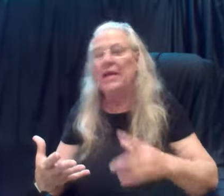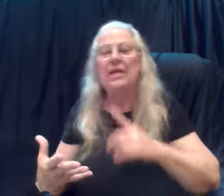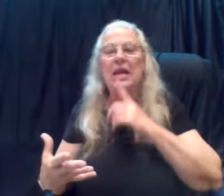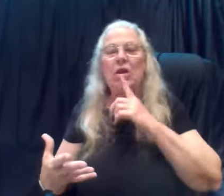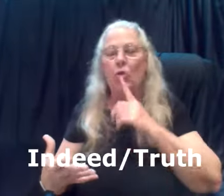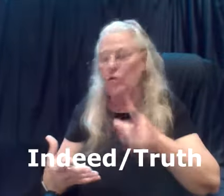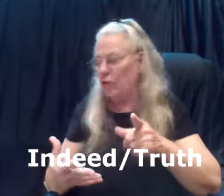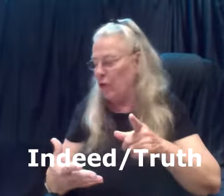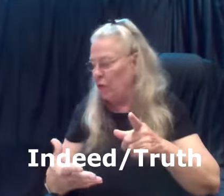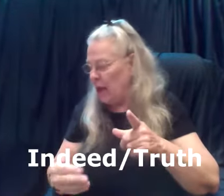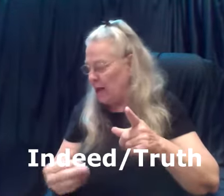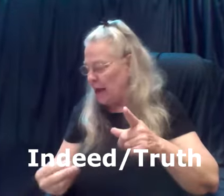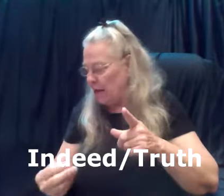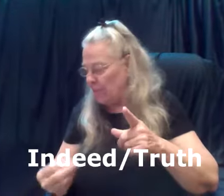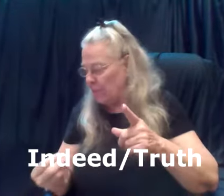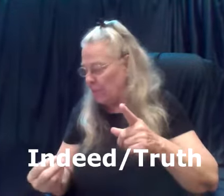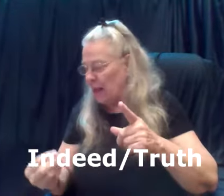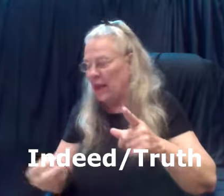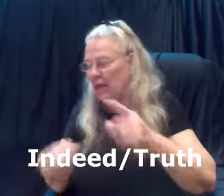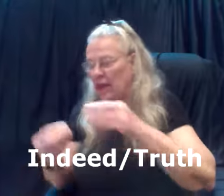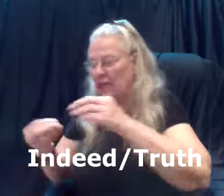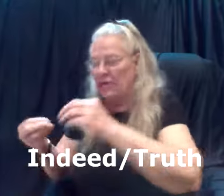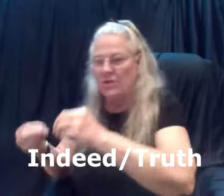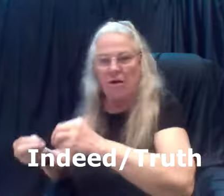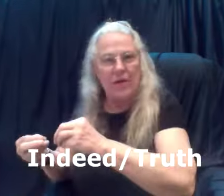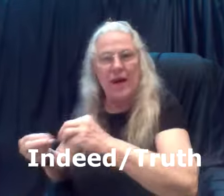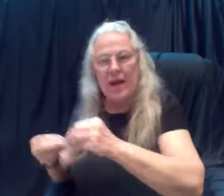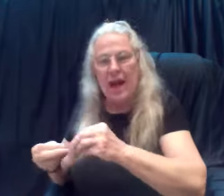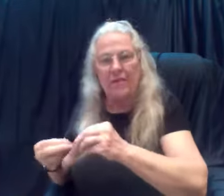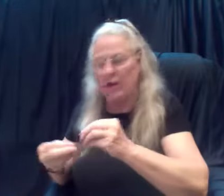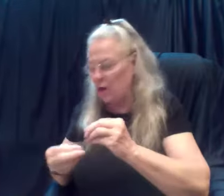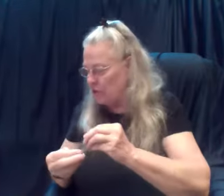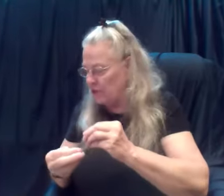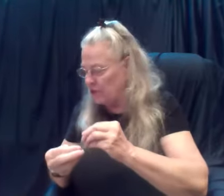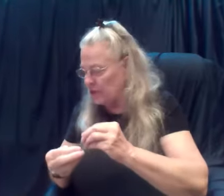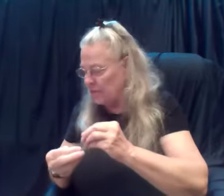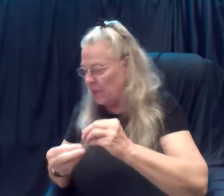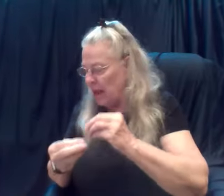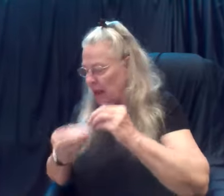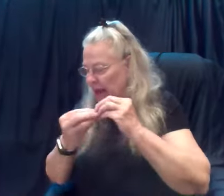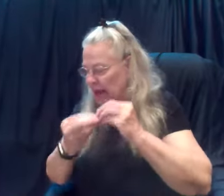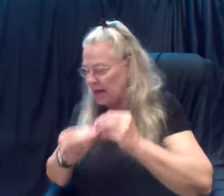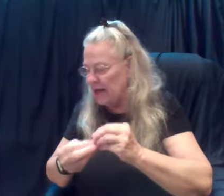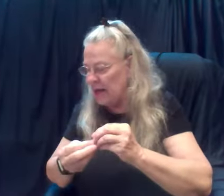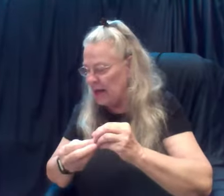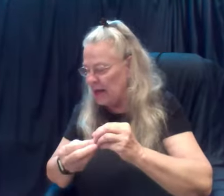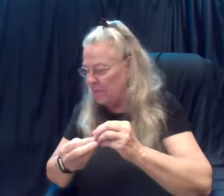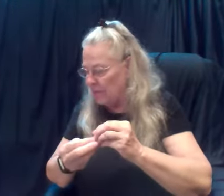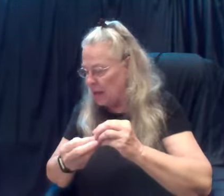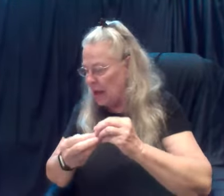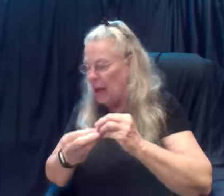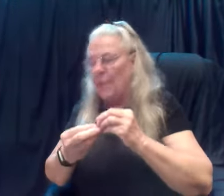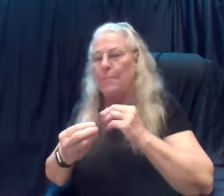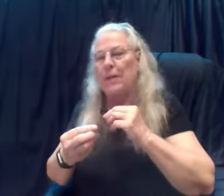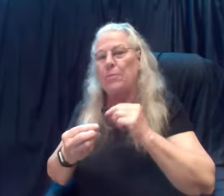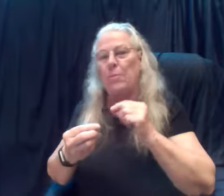indeed or truth. Now, in the song that I have, it uses indeed, but most